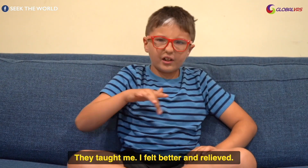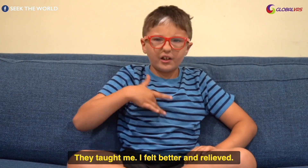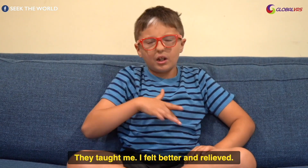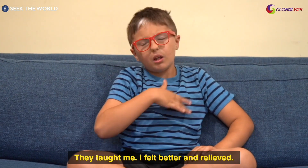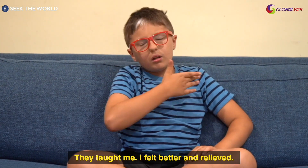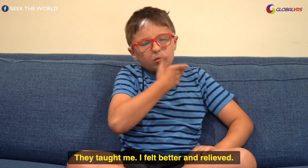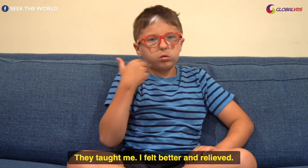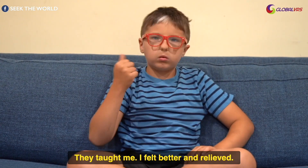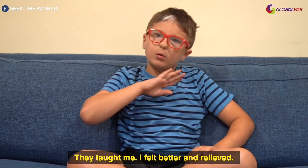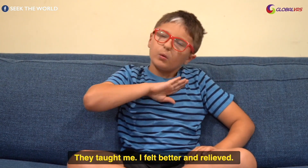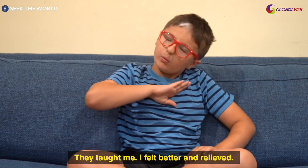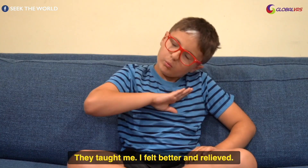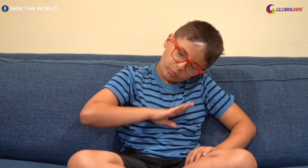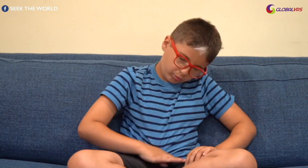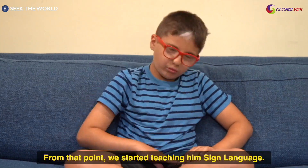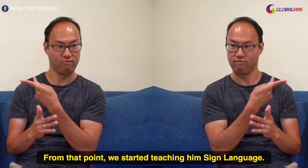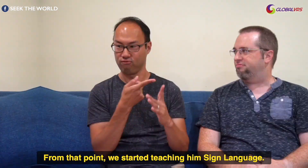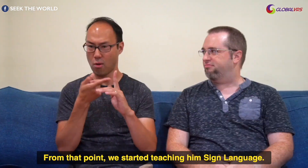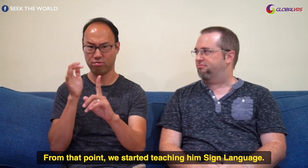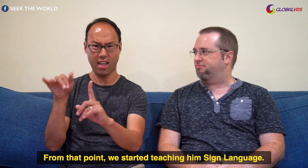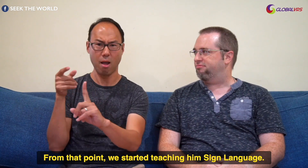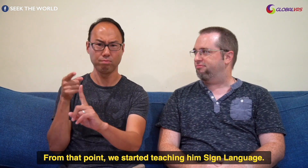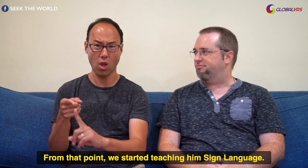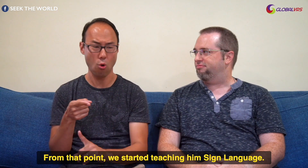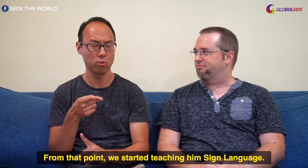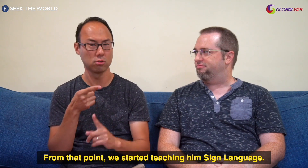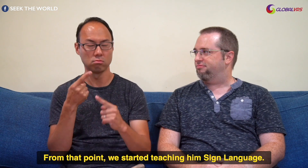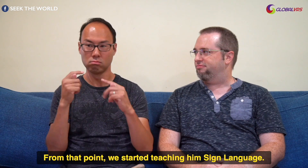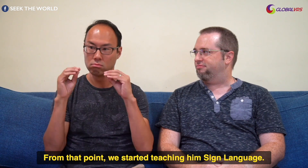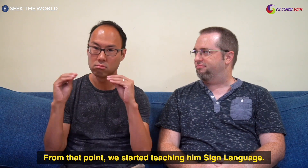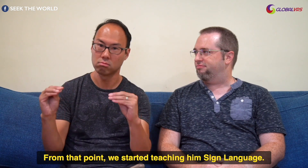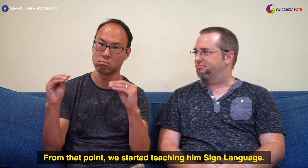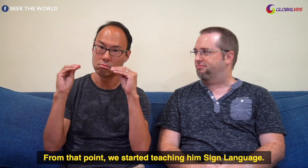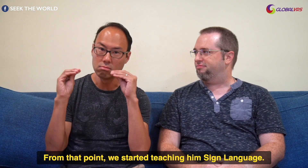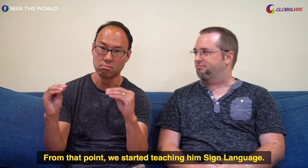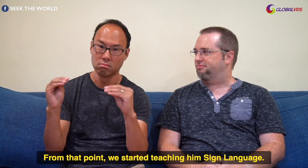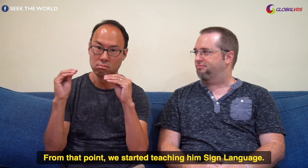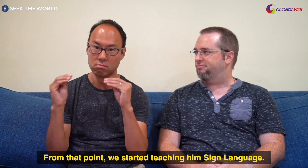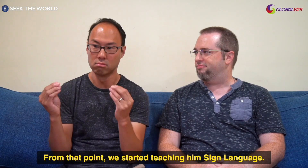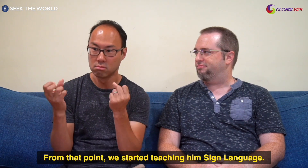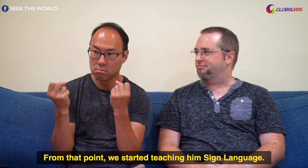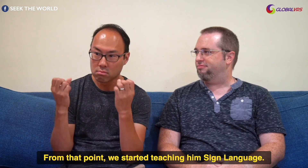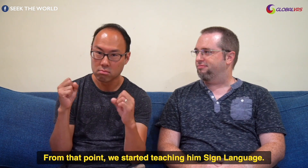taught me. I felt better and so relieved. From that point, we started teaching him sign language.